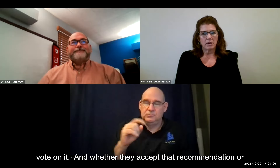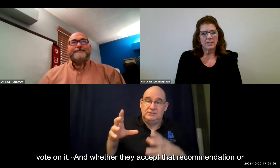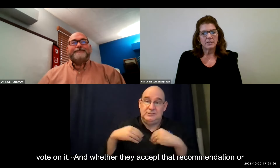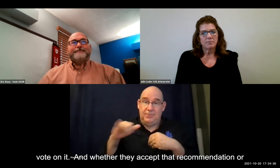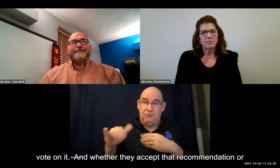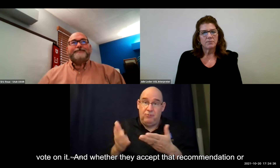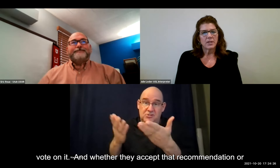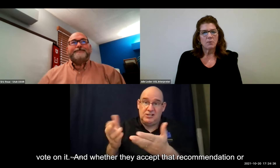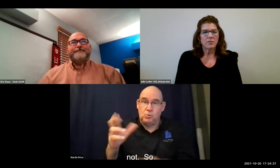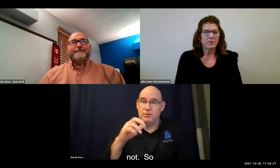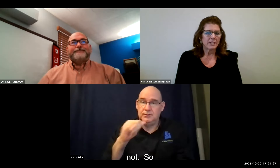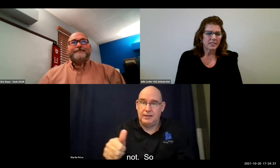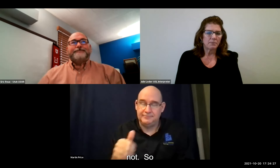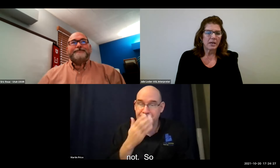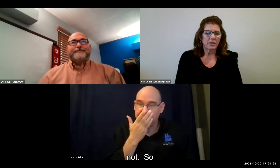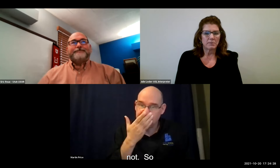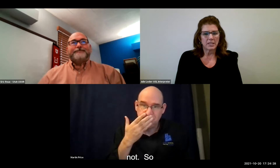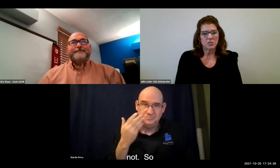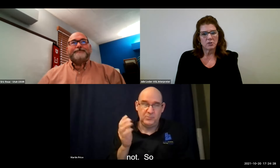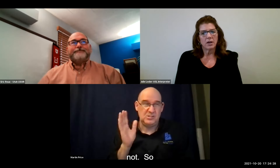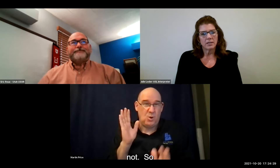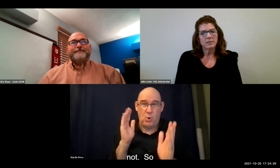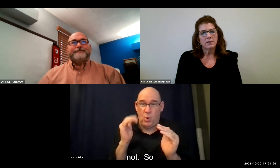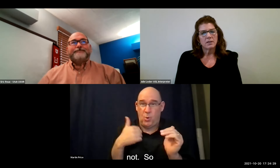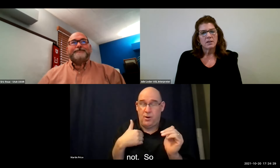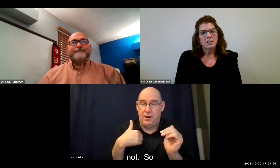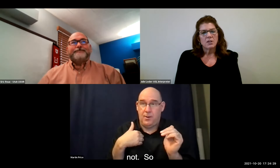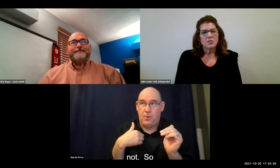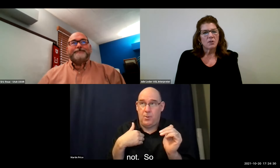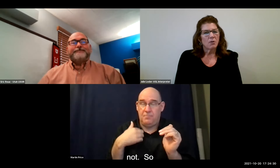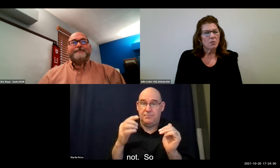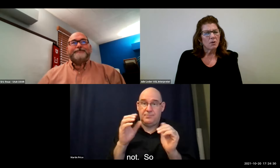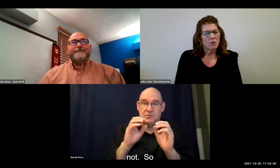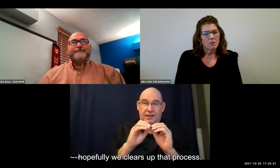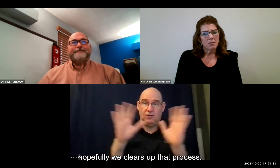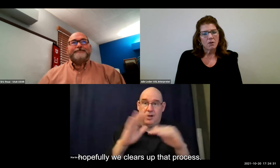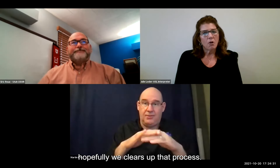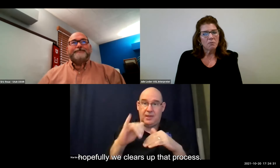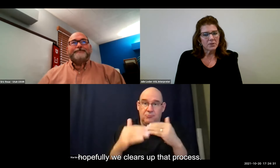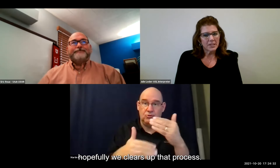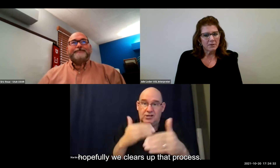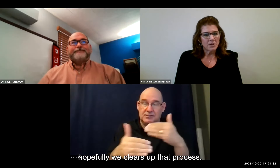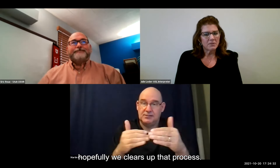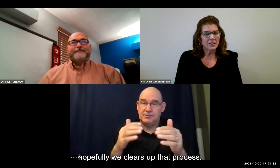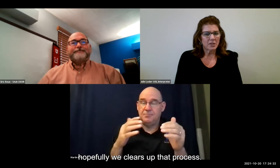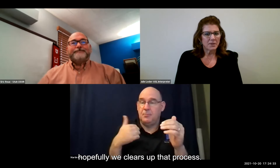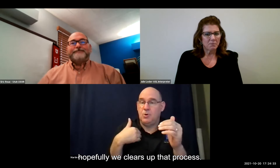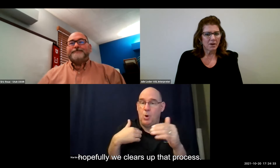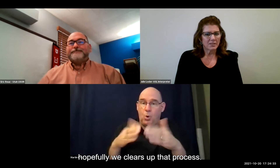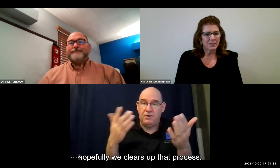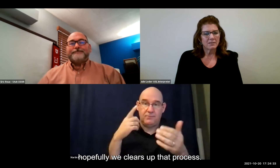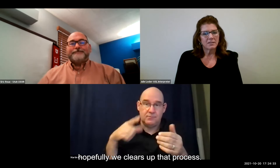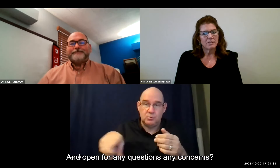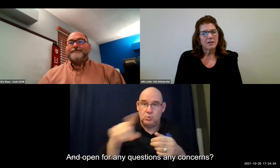then vote on it and whether they accept that recommendation or not. So hopefully we've cleared up